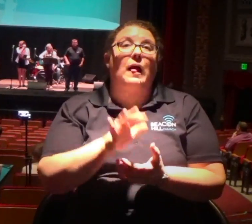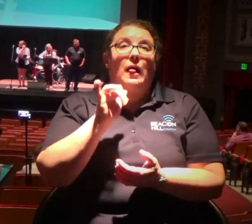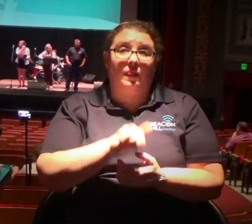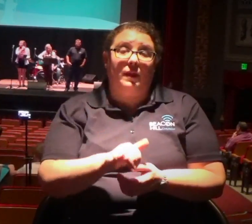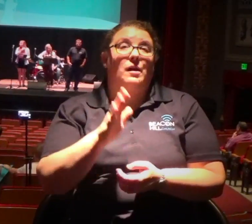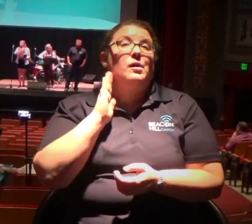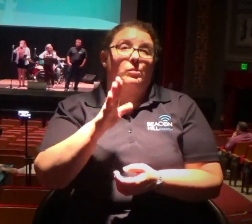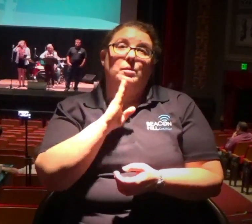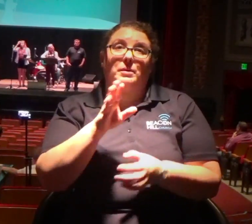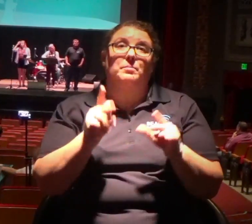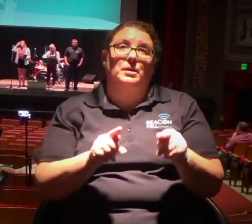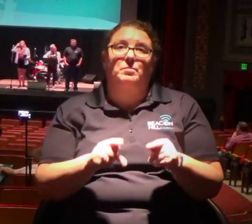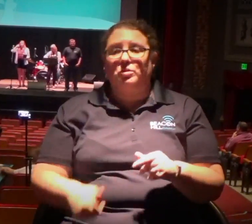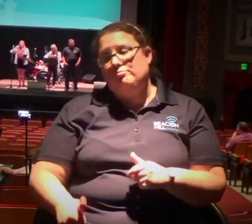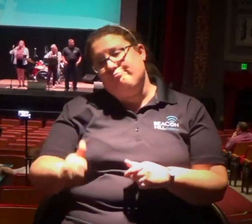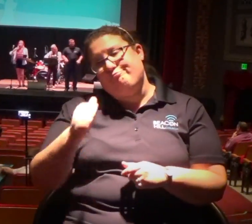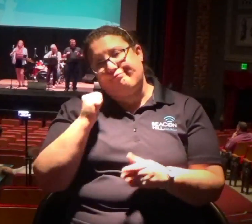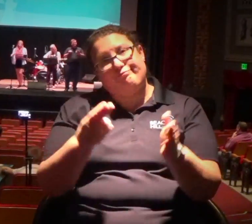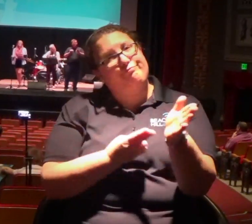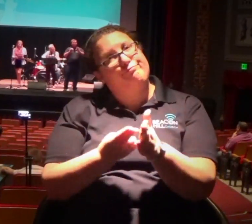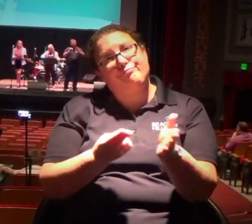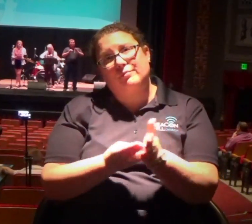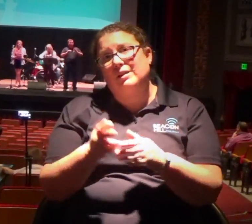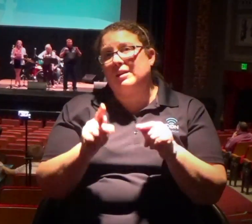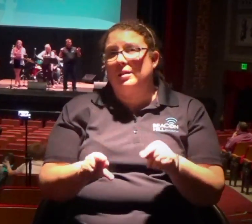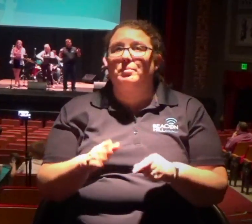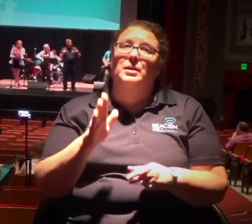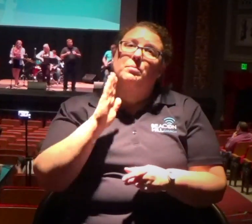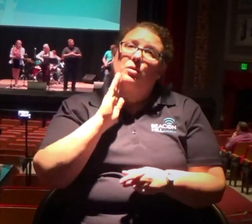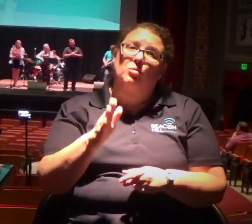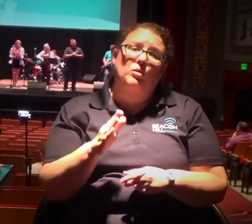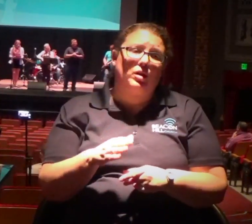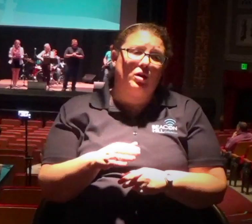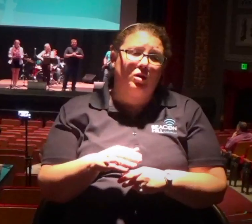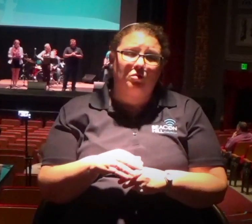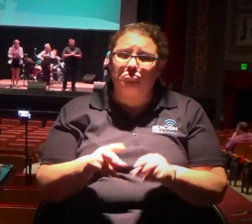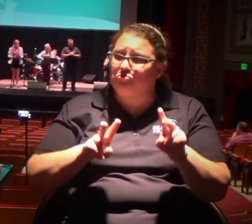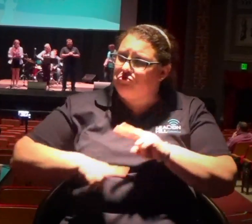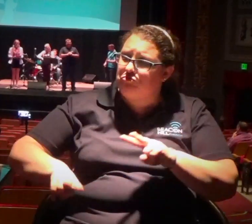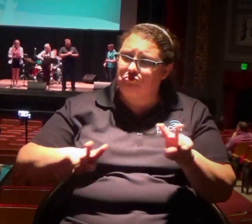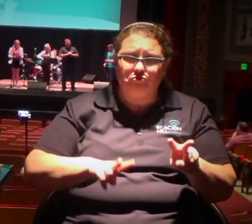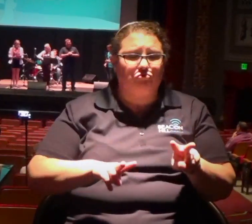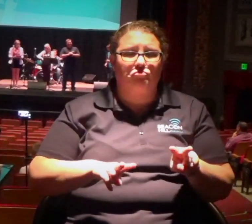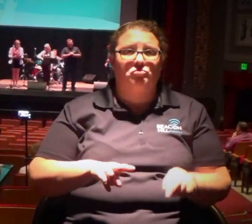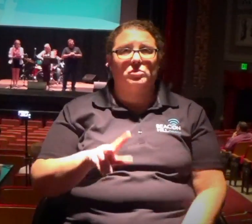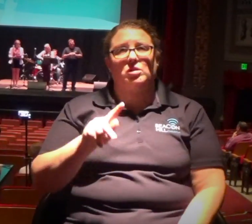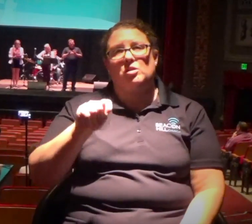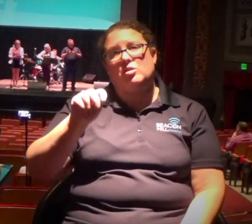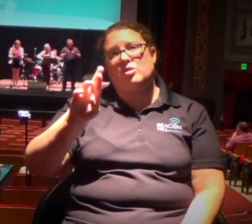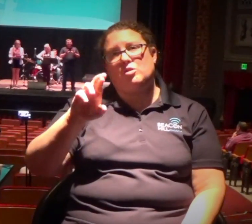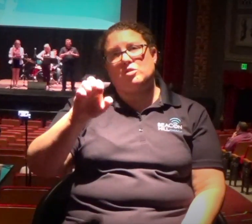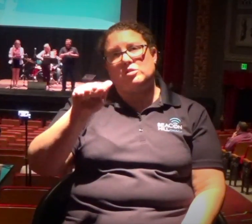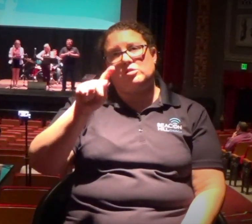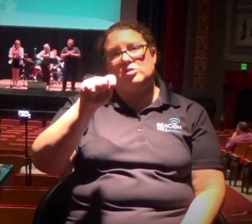reject the truth. There will be people who treat you wrongly. But the word says, if